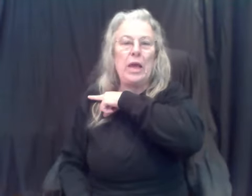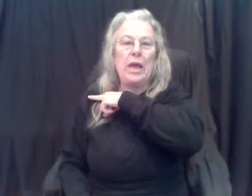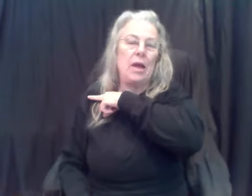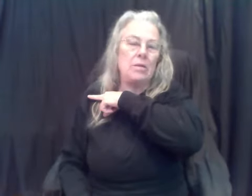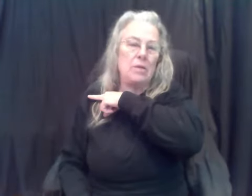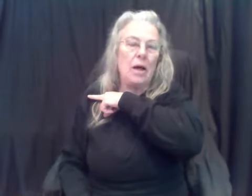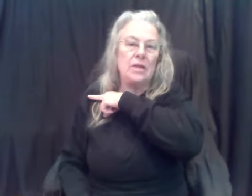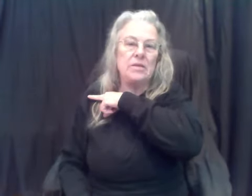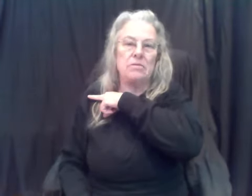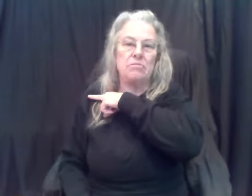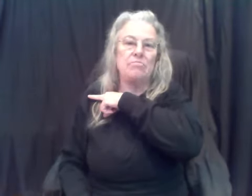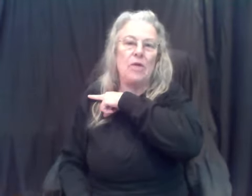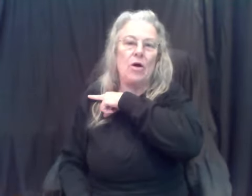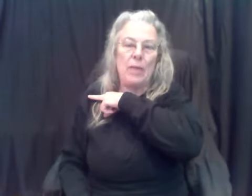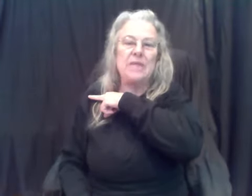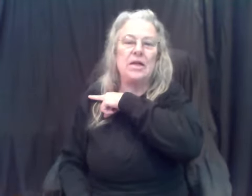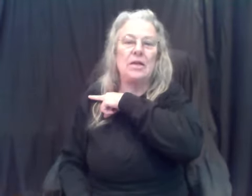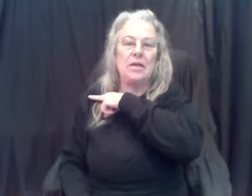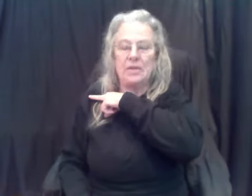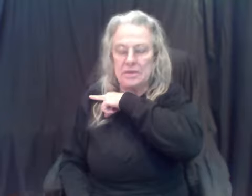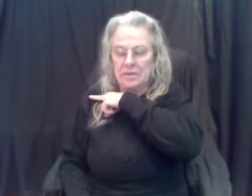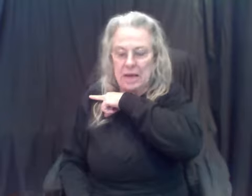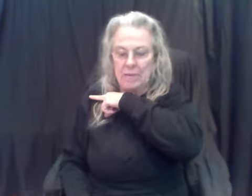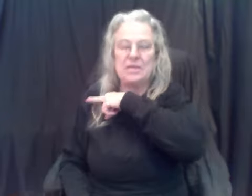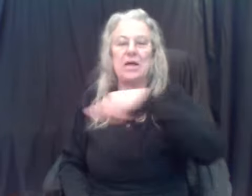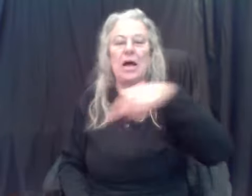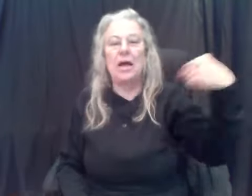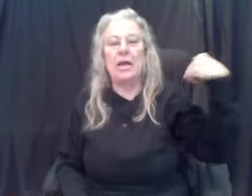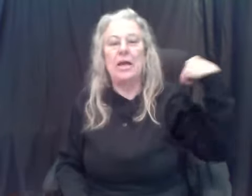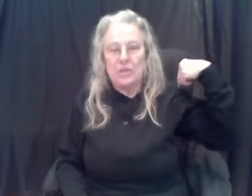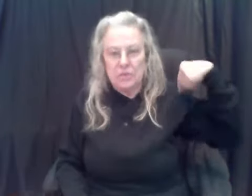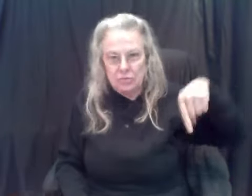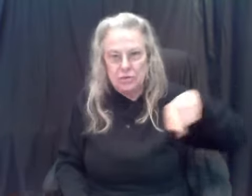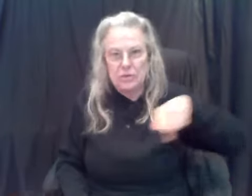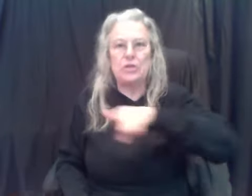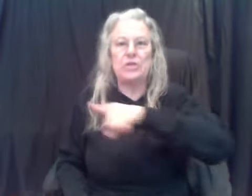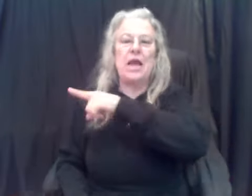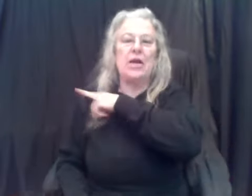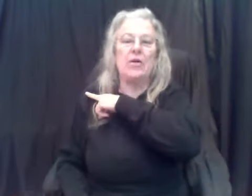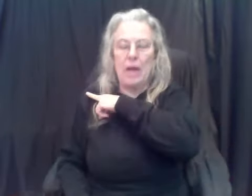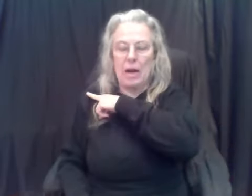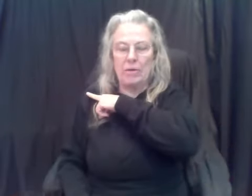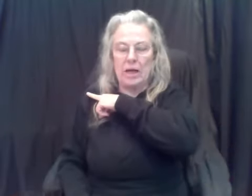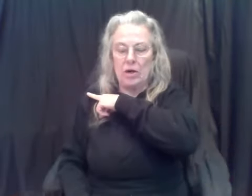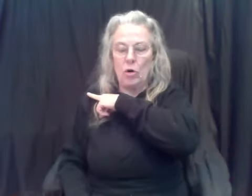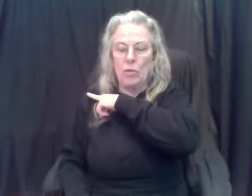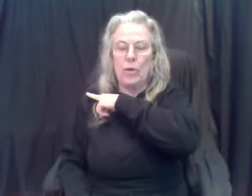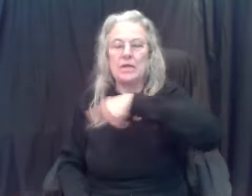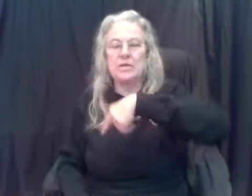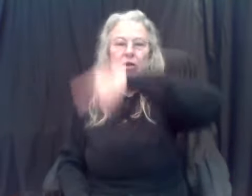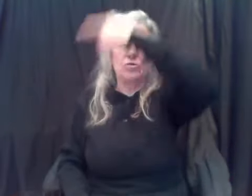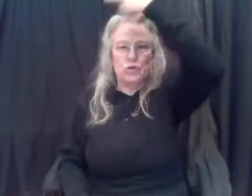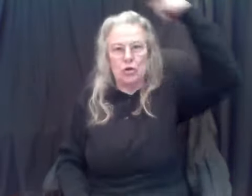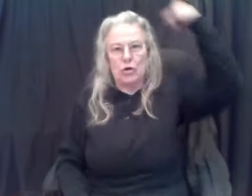and us are basically the same sign so just take it around and incorporate it's like you're circling